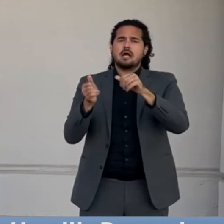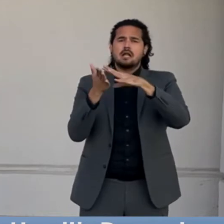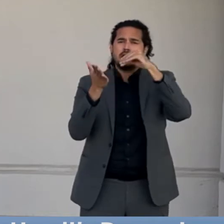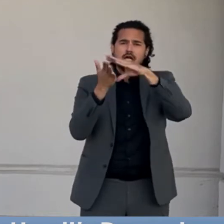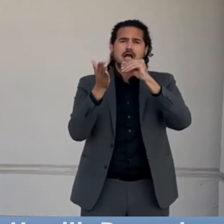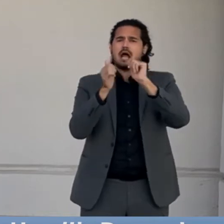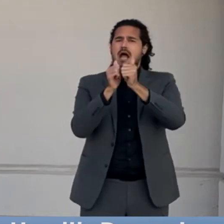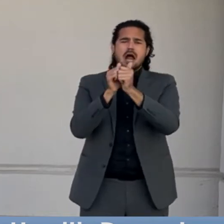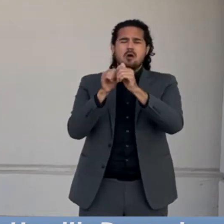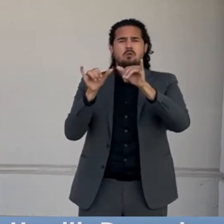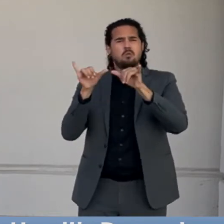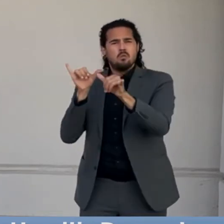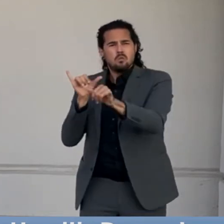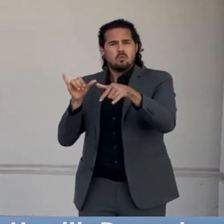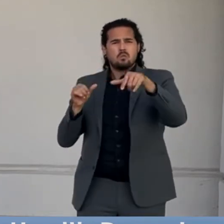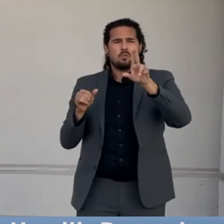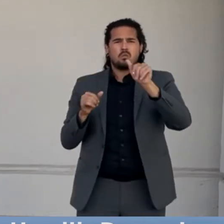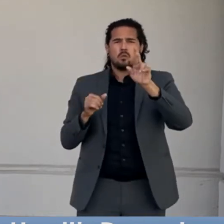at